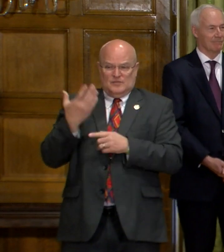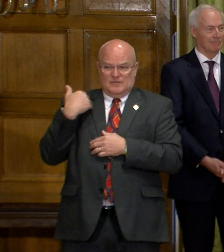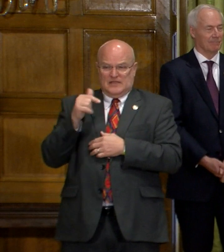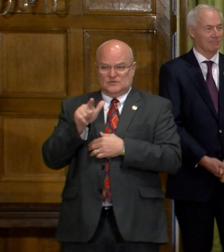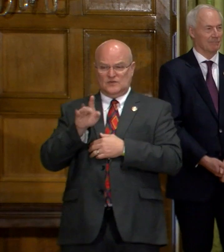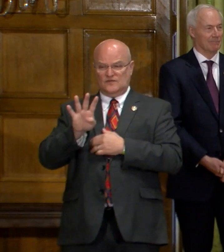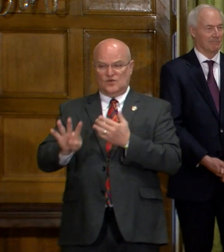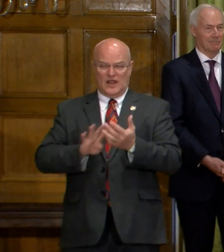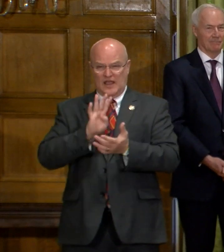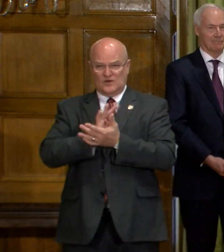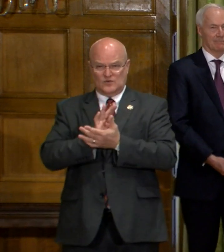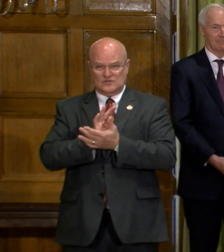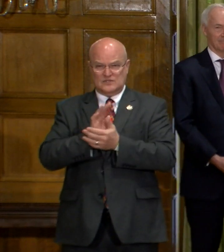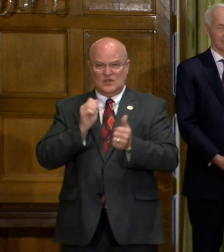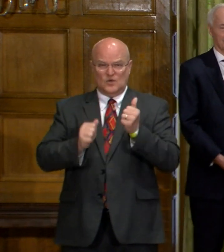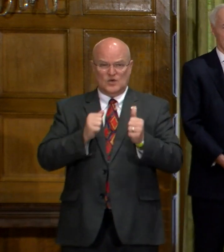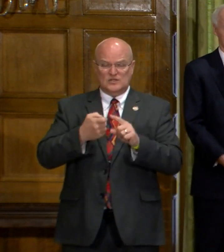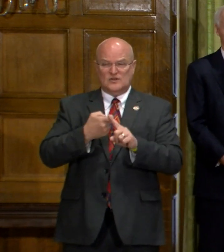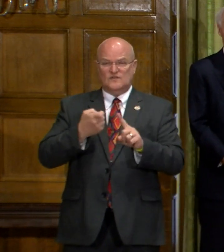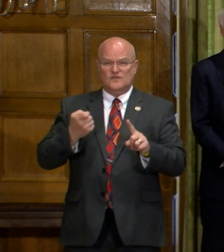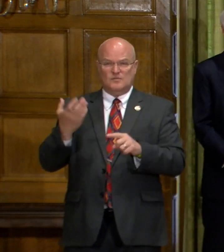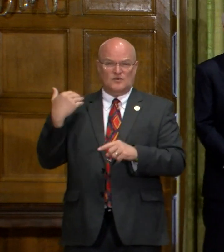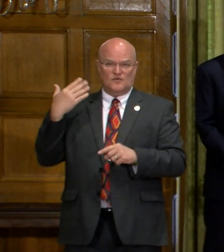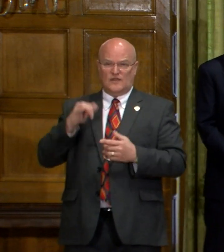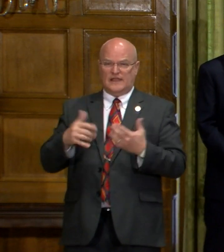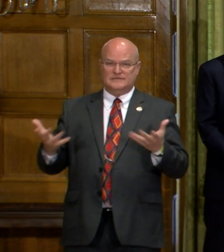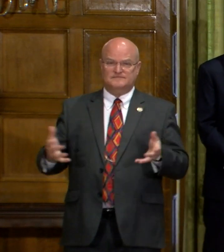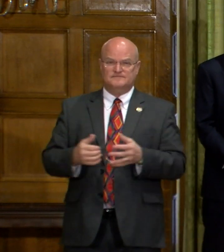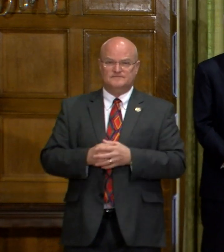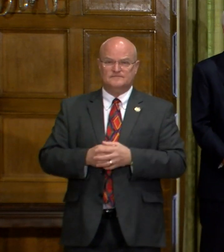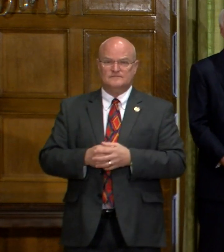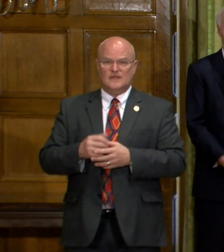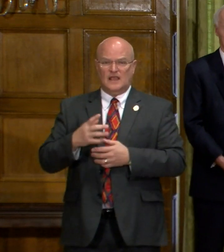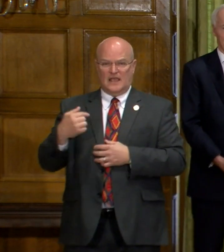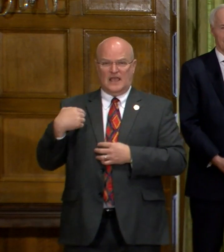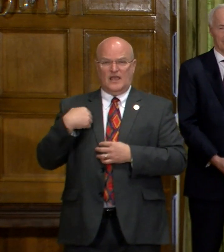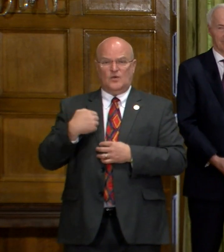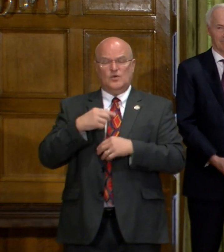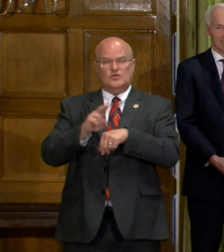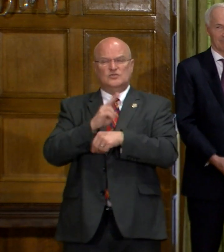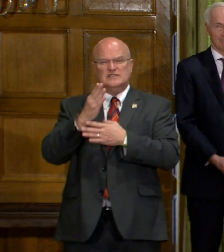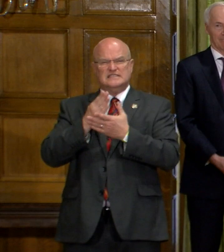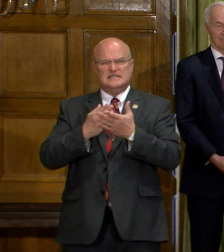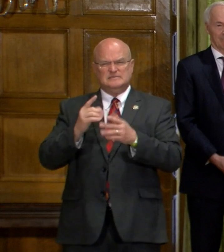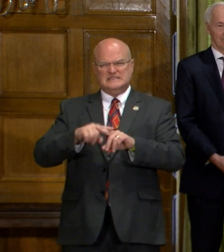last 24 hours and which of those were from before then. And we are